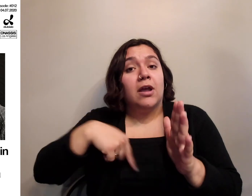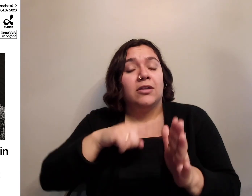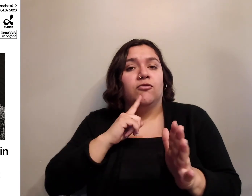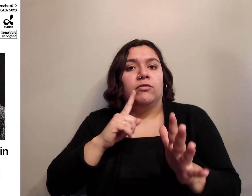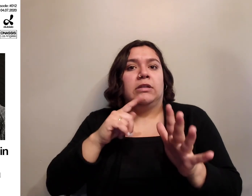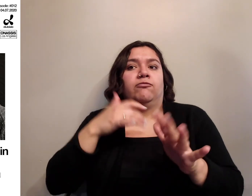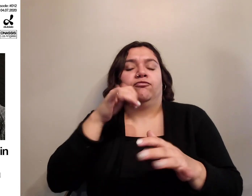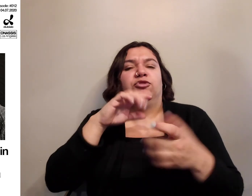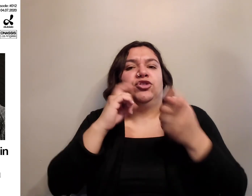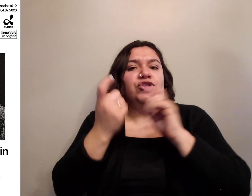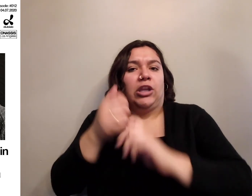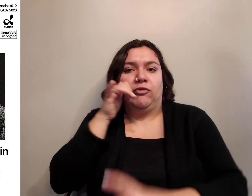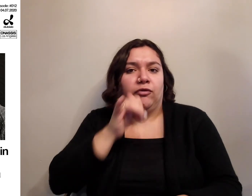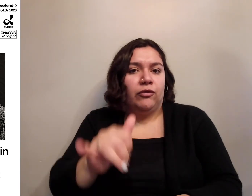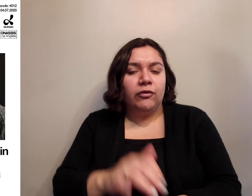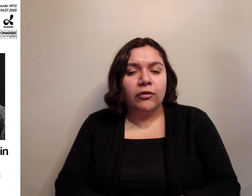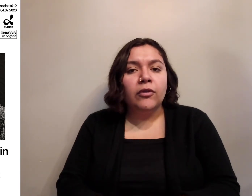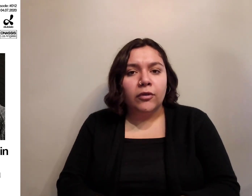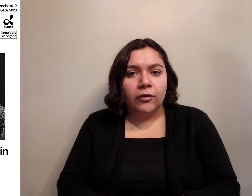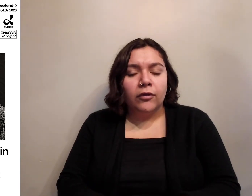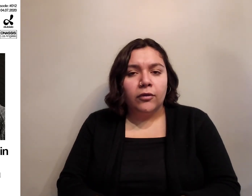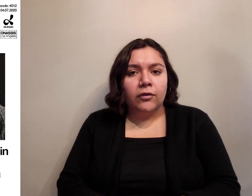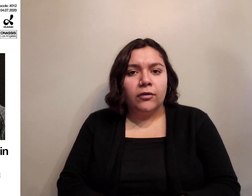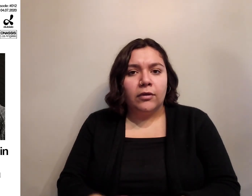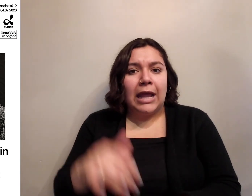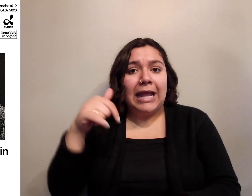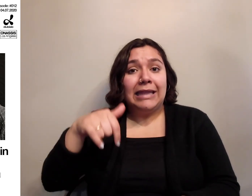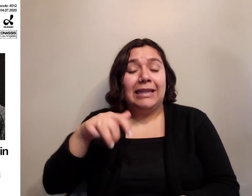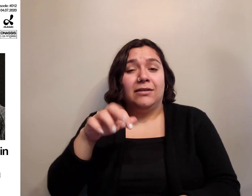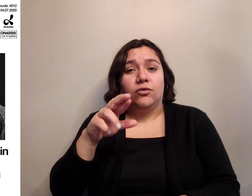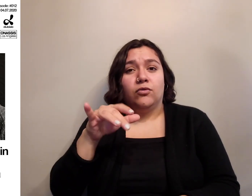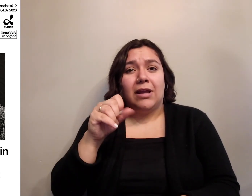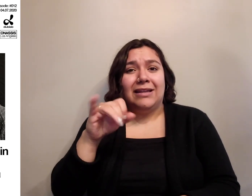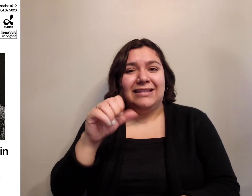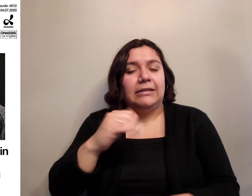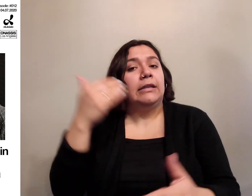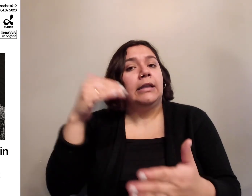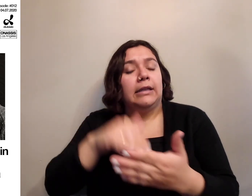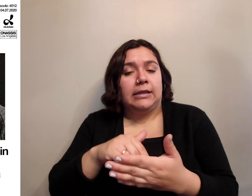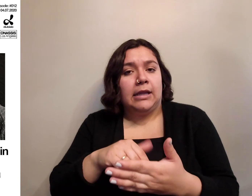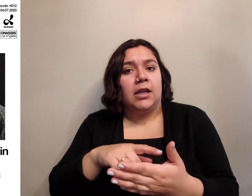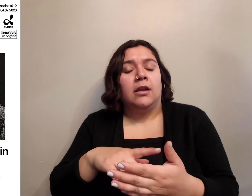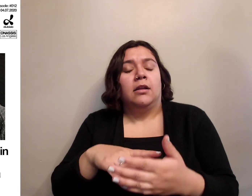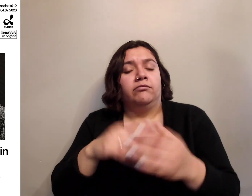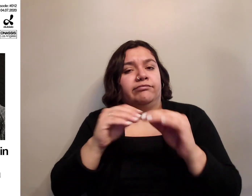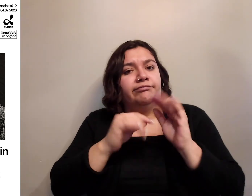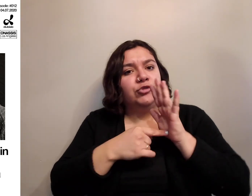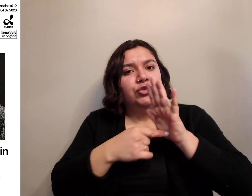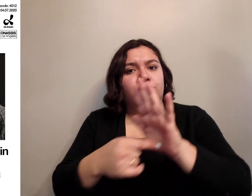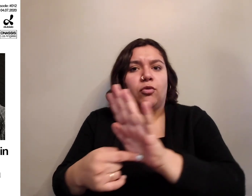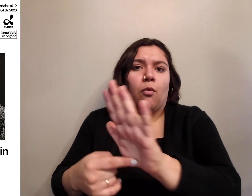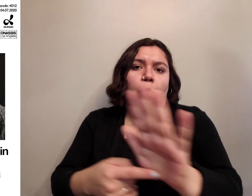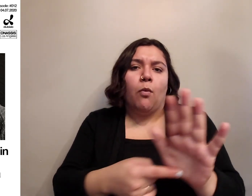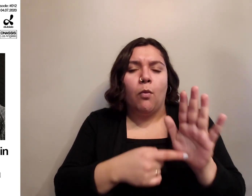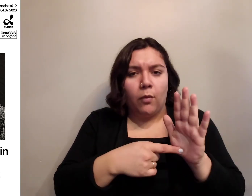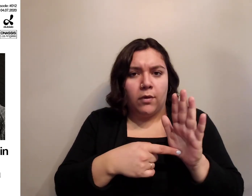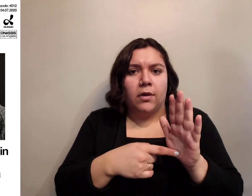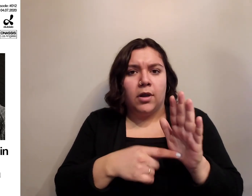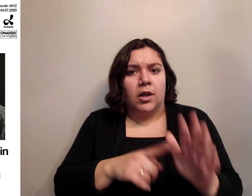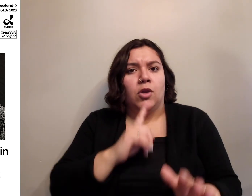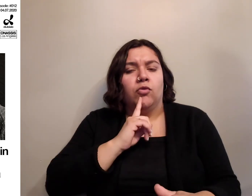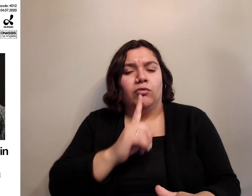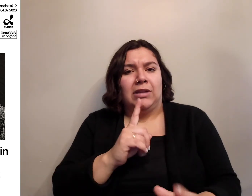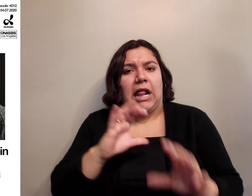forever change it. Because this crisis, again, is exposing a brutal